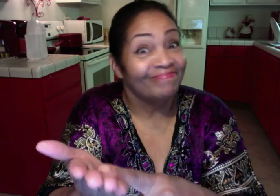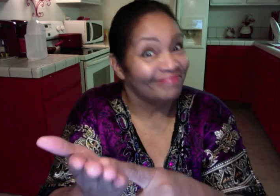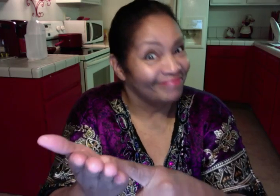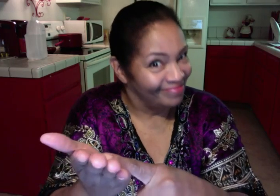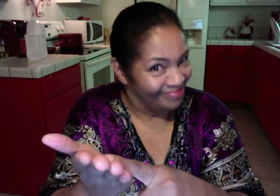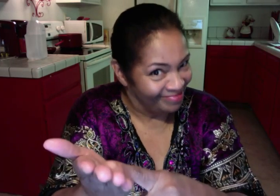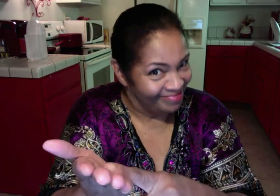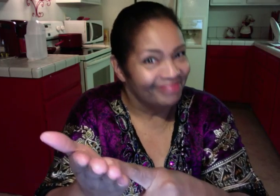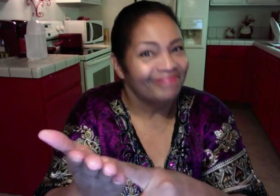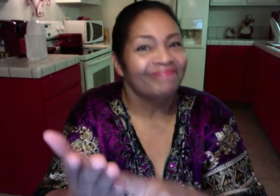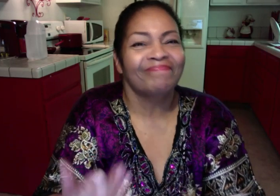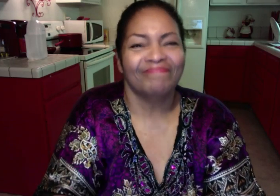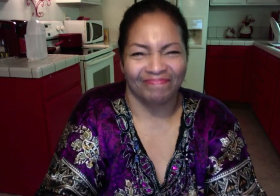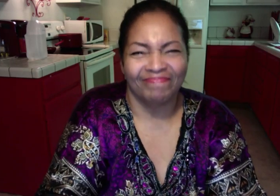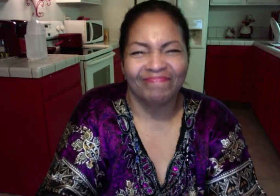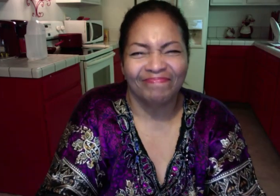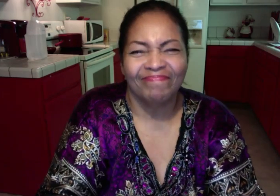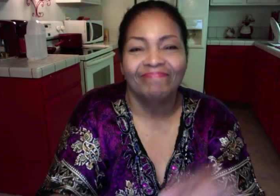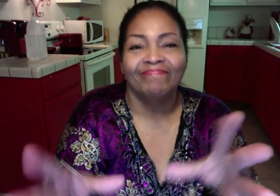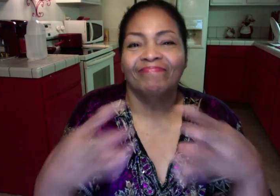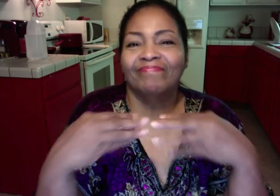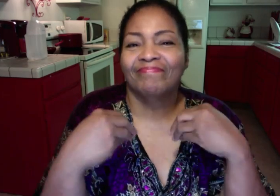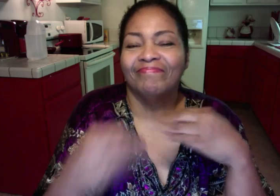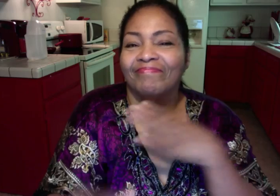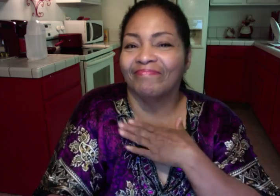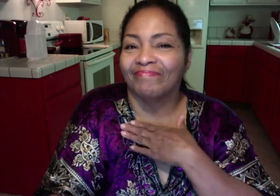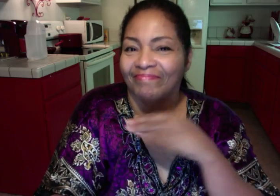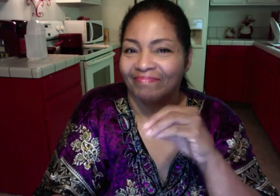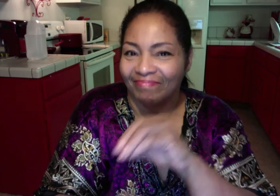with God will be a blessing.